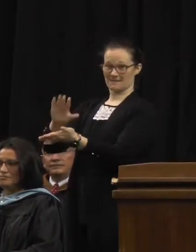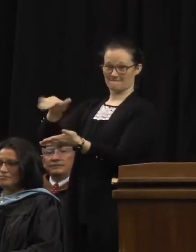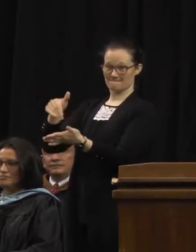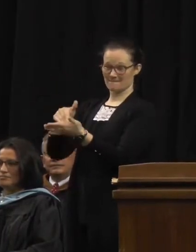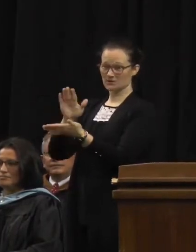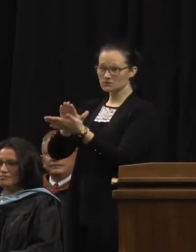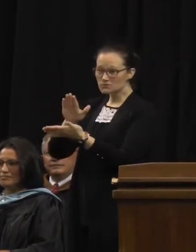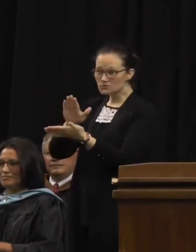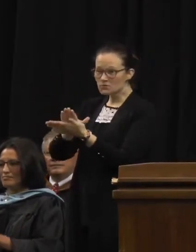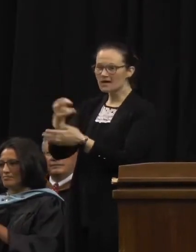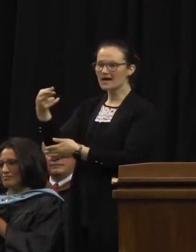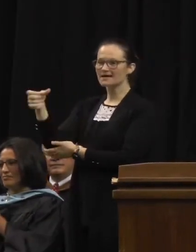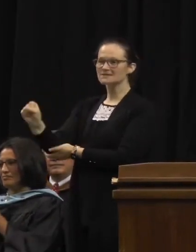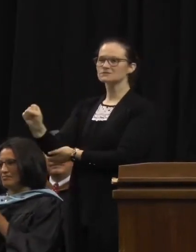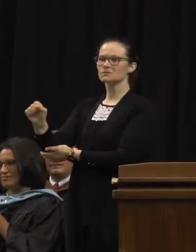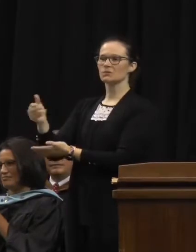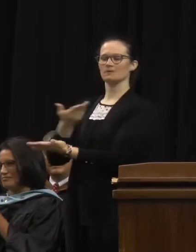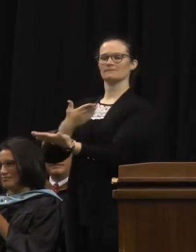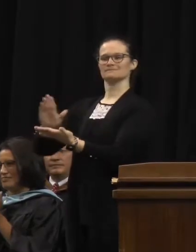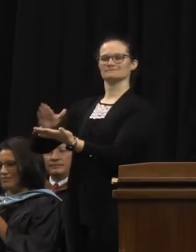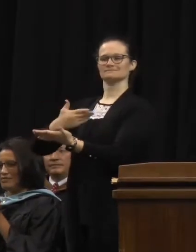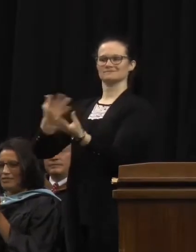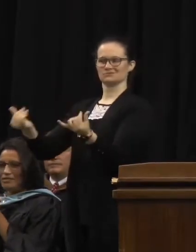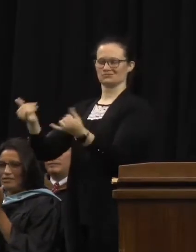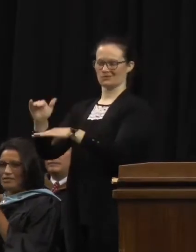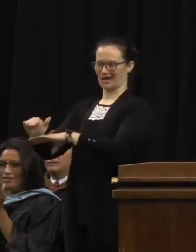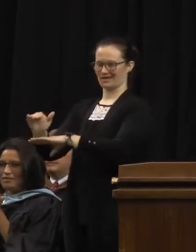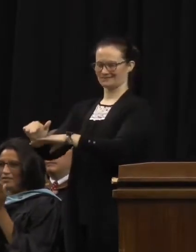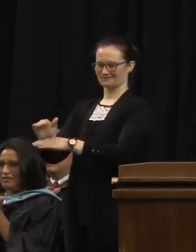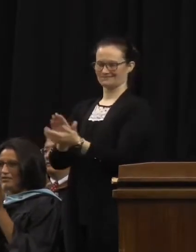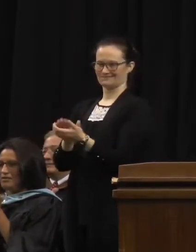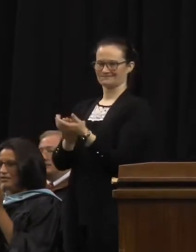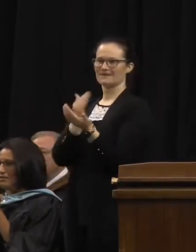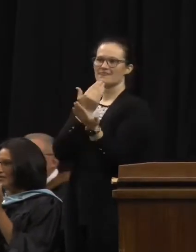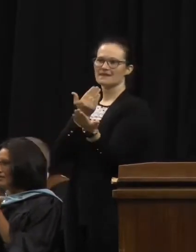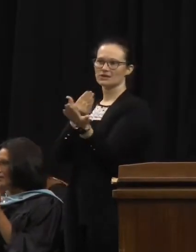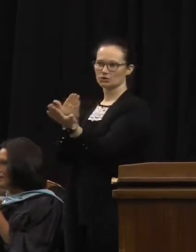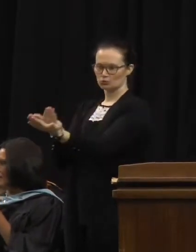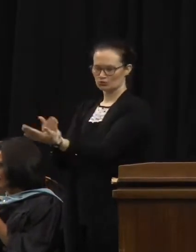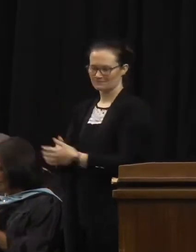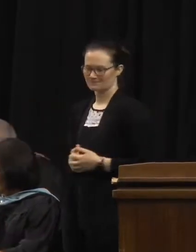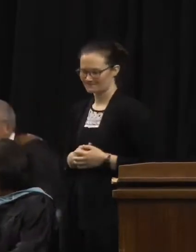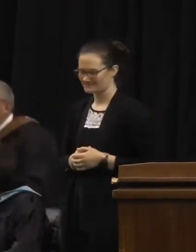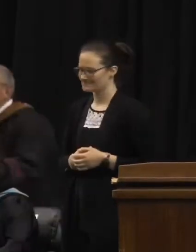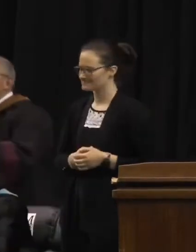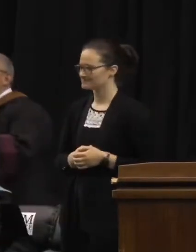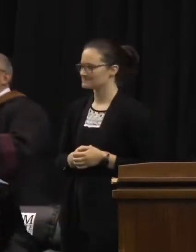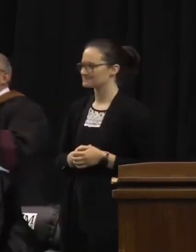School alum bands for providing the music this evening. Thank you.